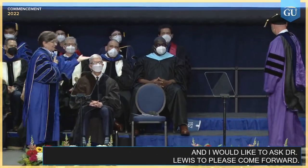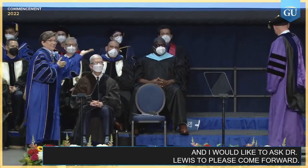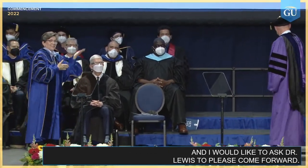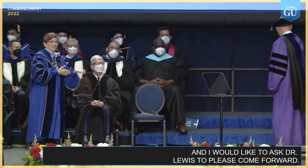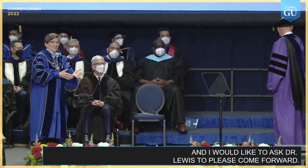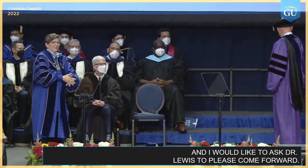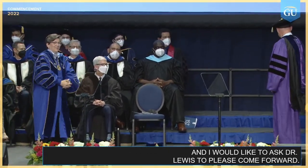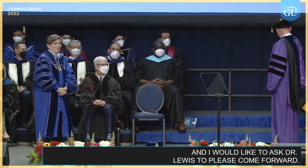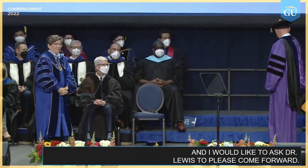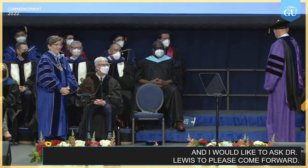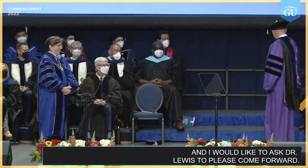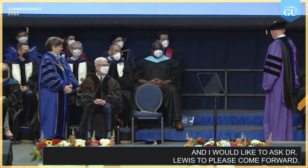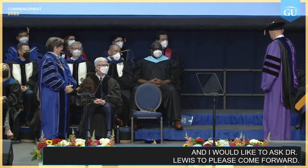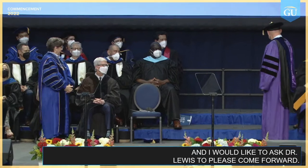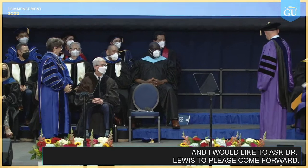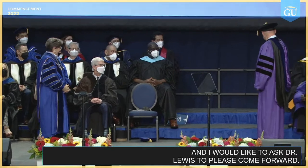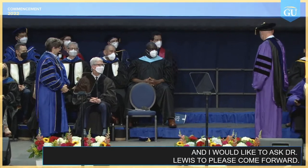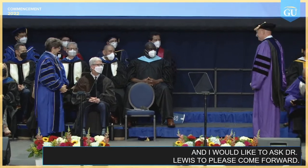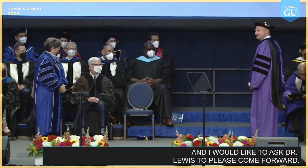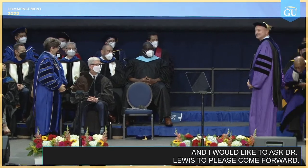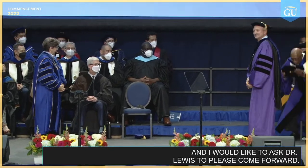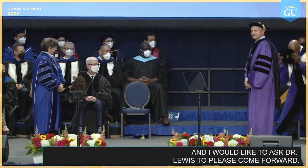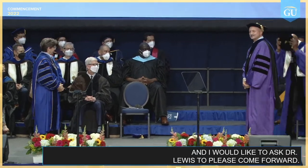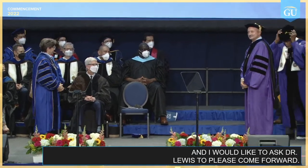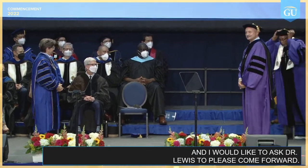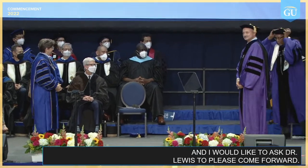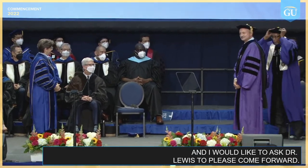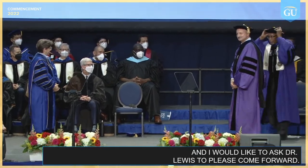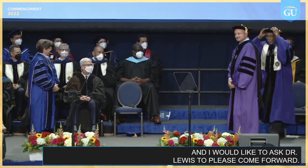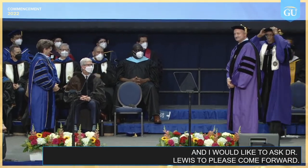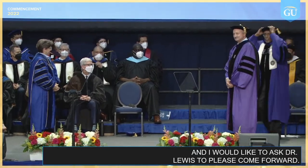And Dr. Glenn Anderson, also please come forward.